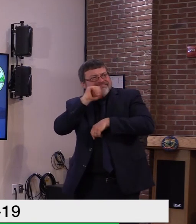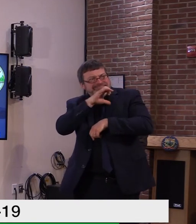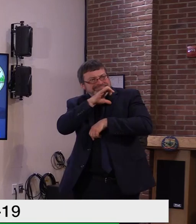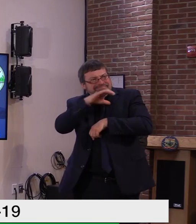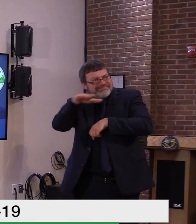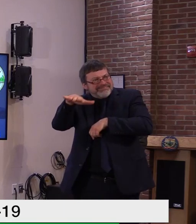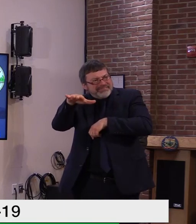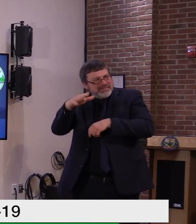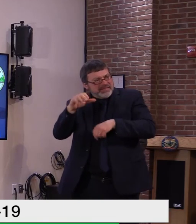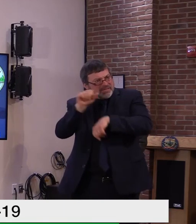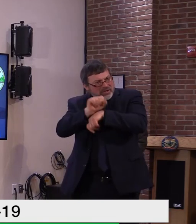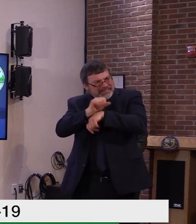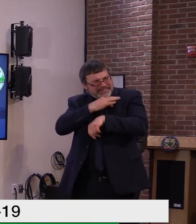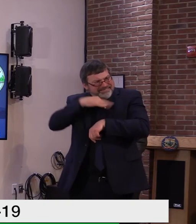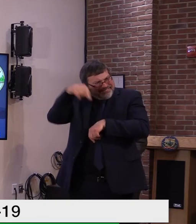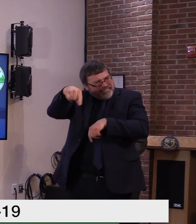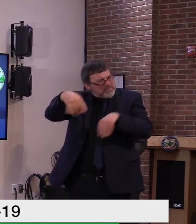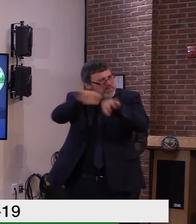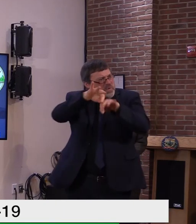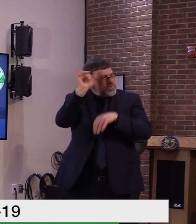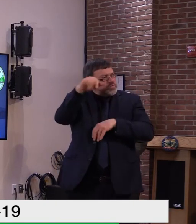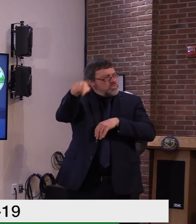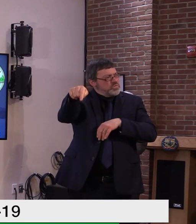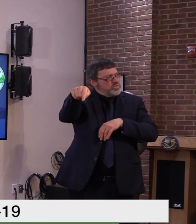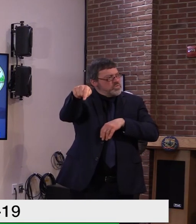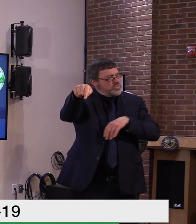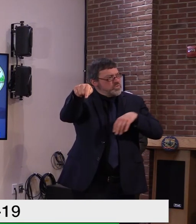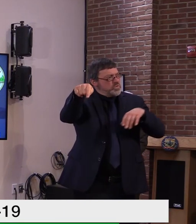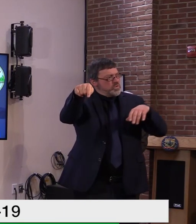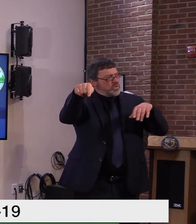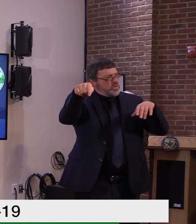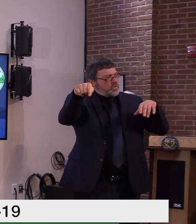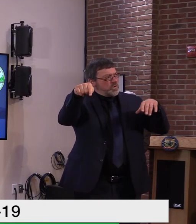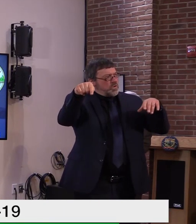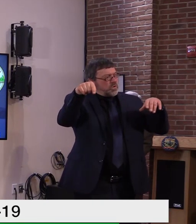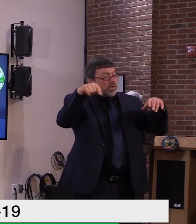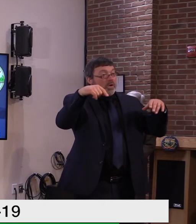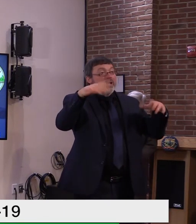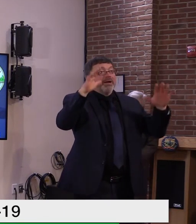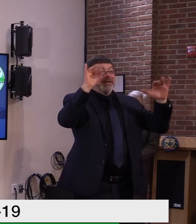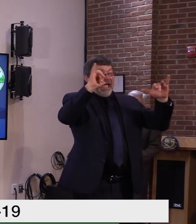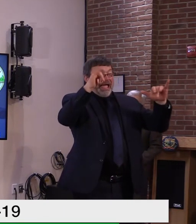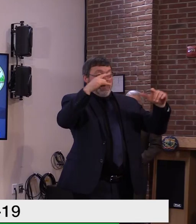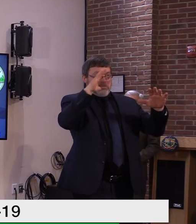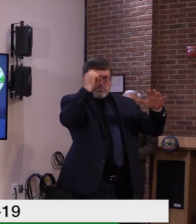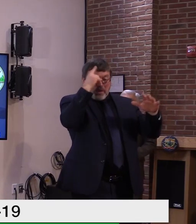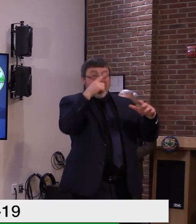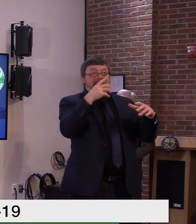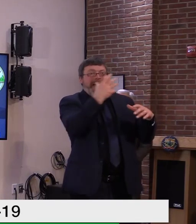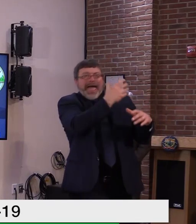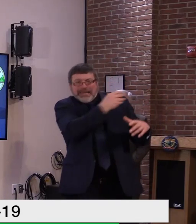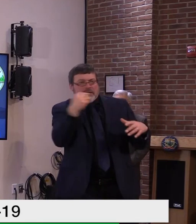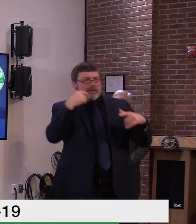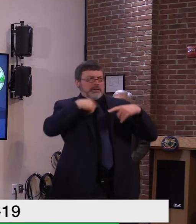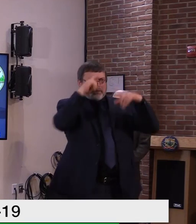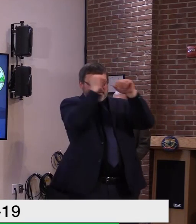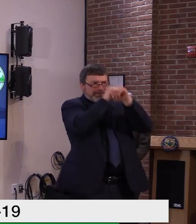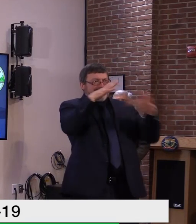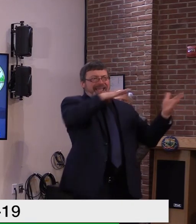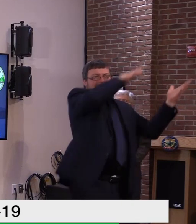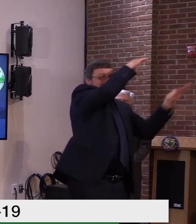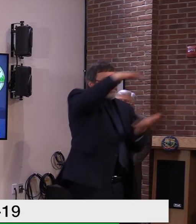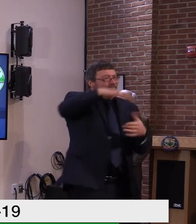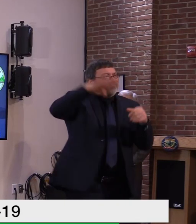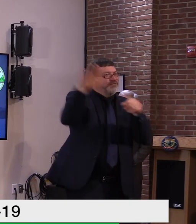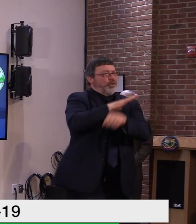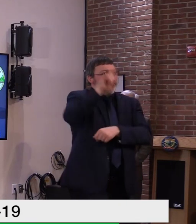as you've heard from Secretary Smith, decrease on a progressive weekly basis, less people can get